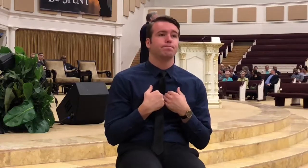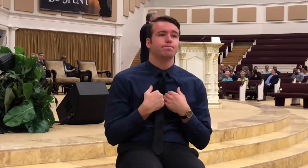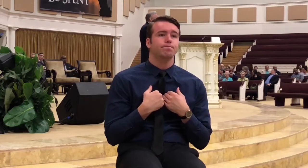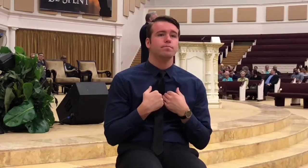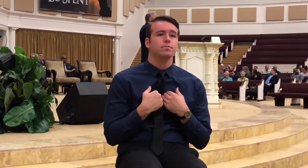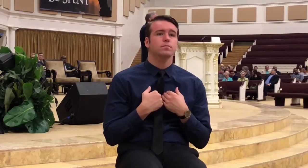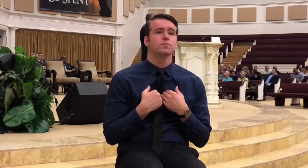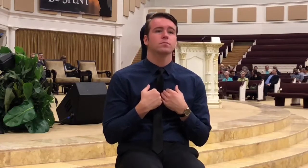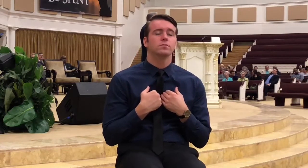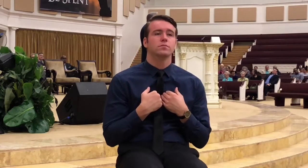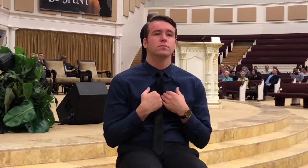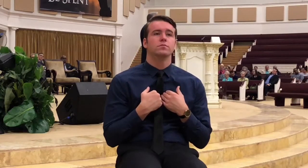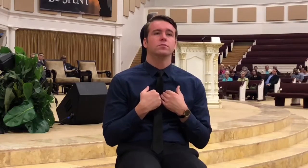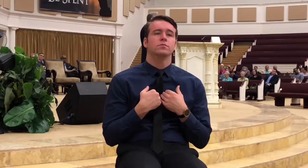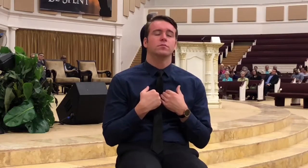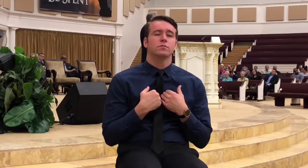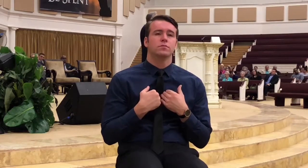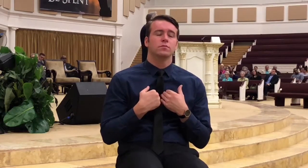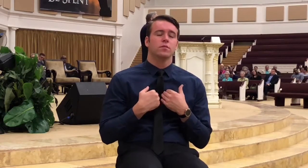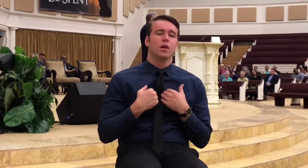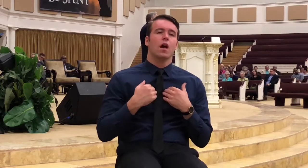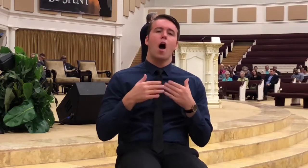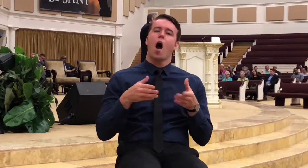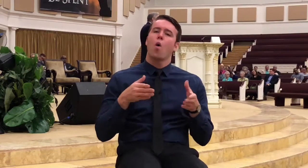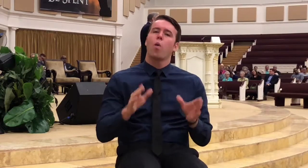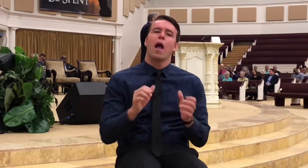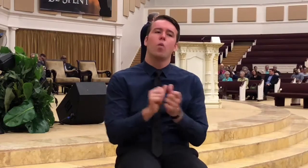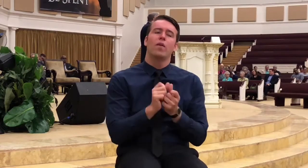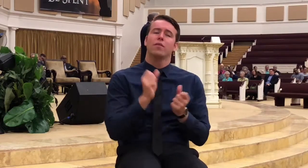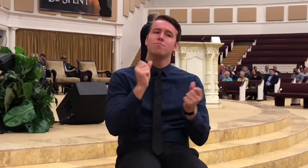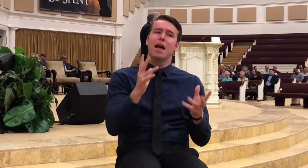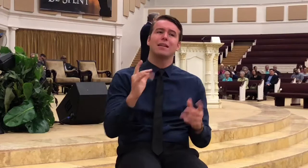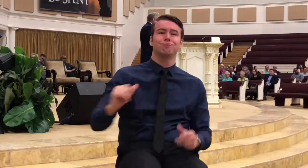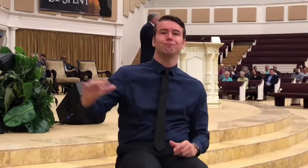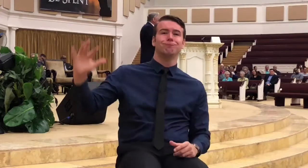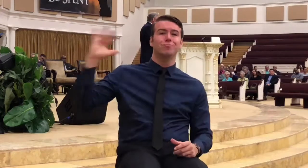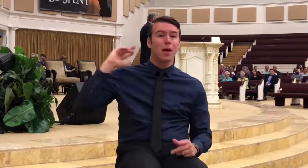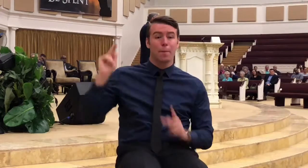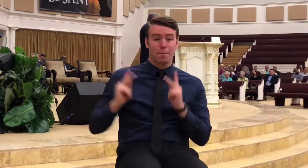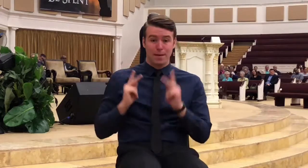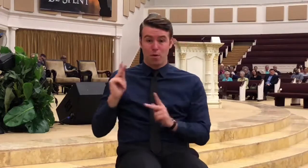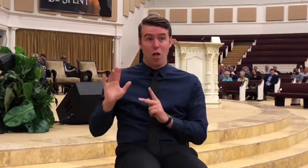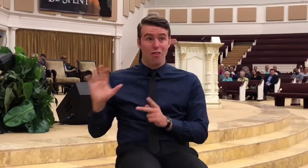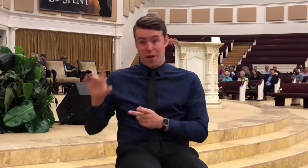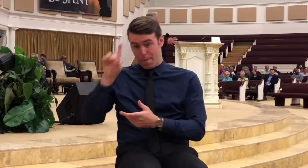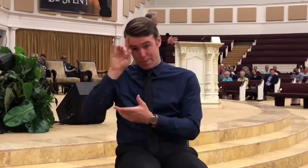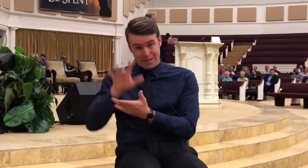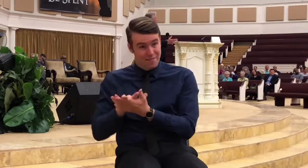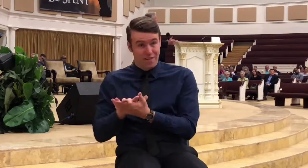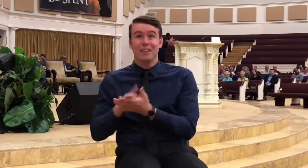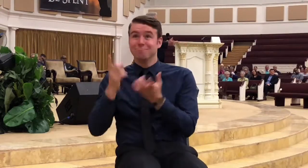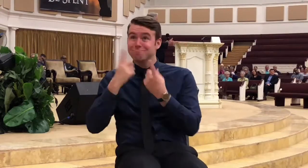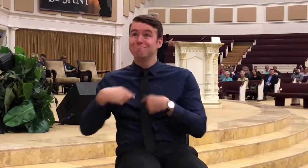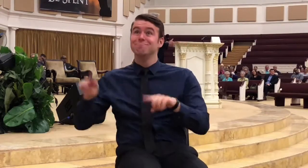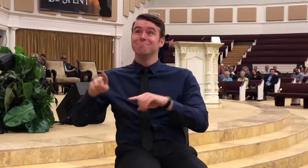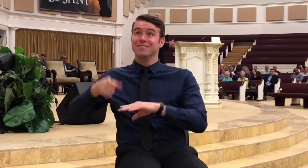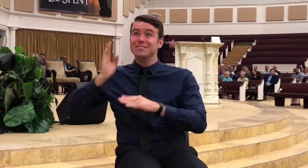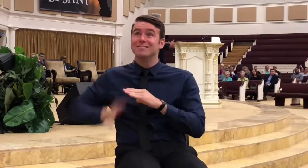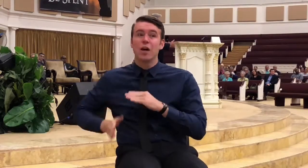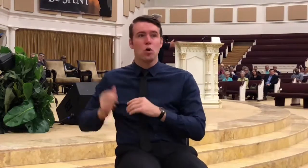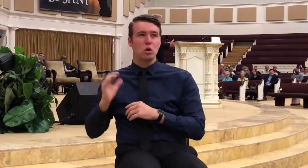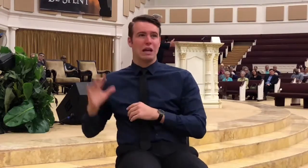there is a way in which all of those old believers were not made complete unless we are here, which lets you